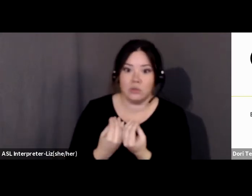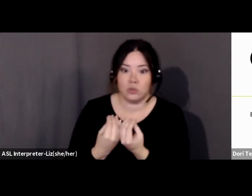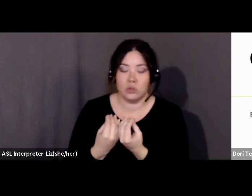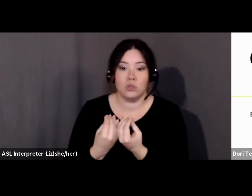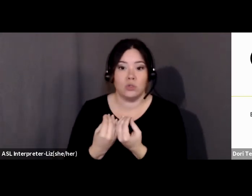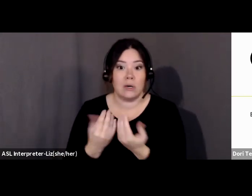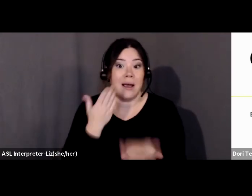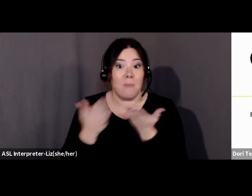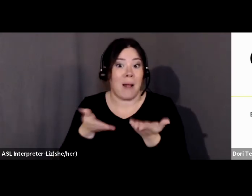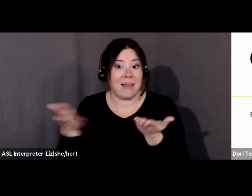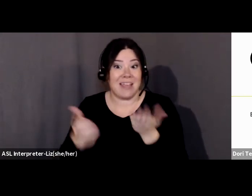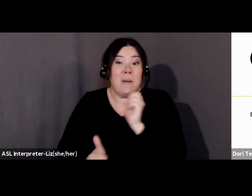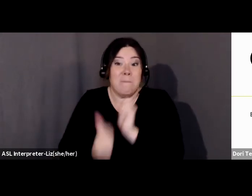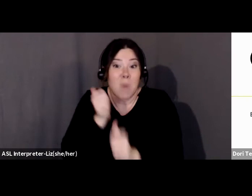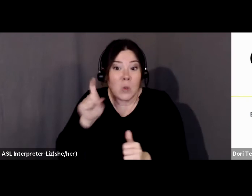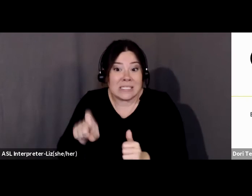we most need to do,